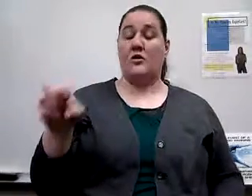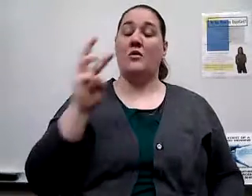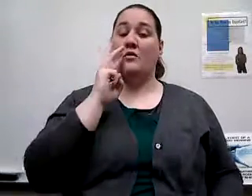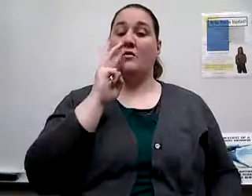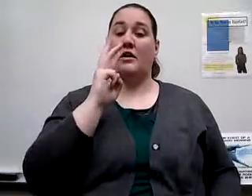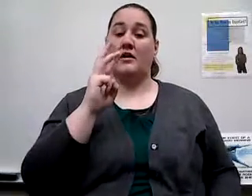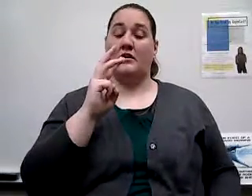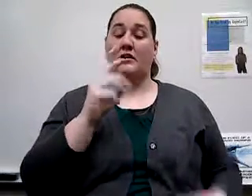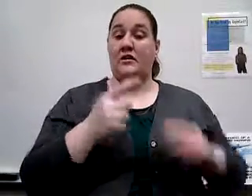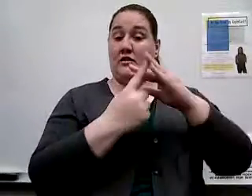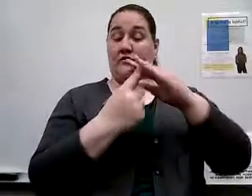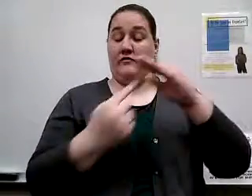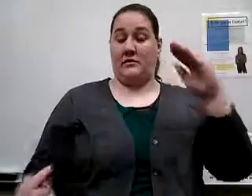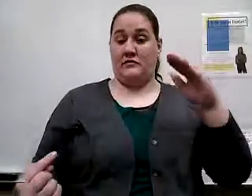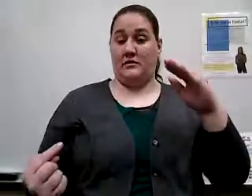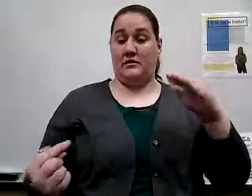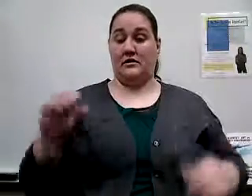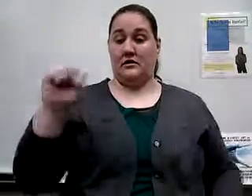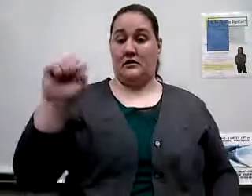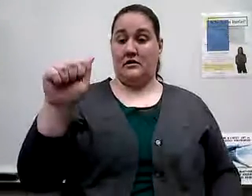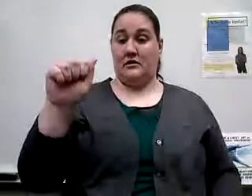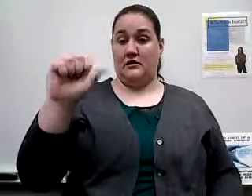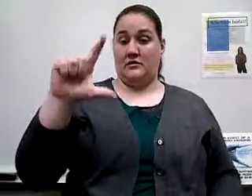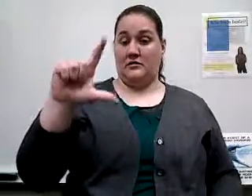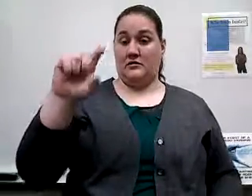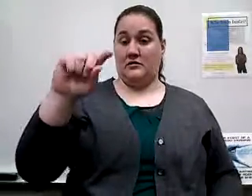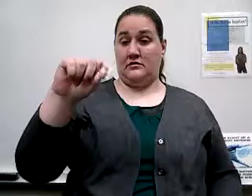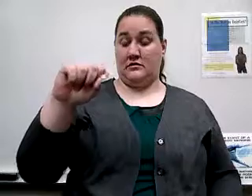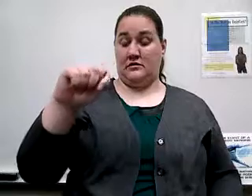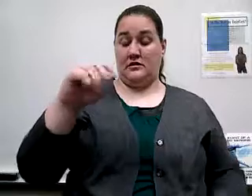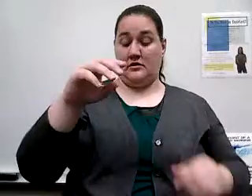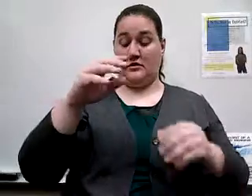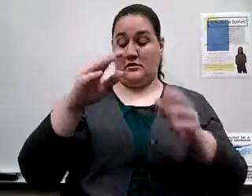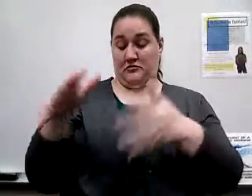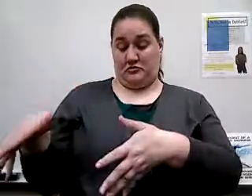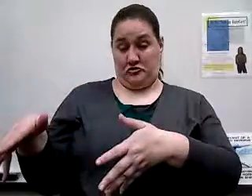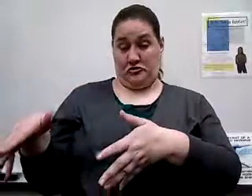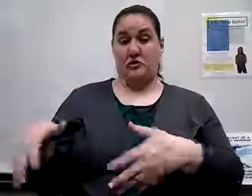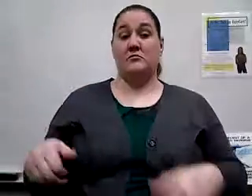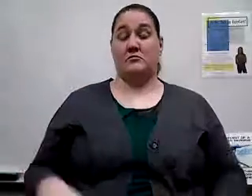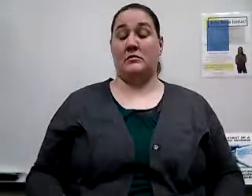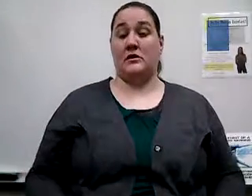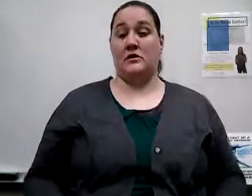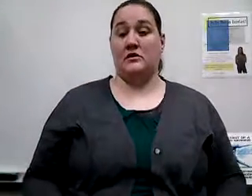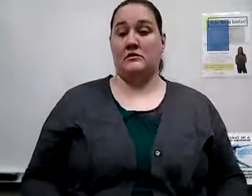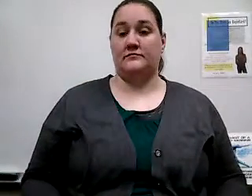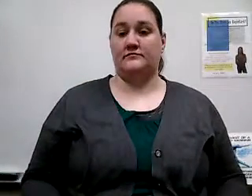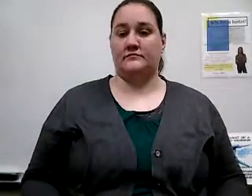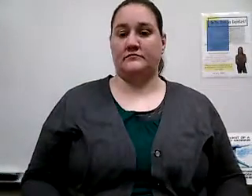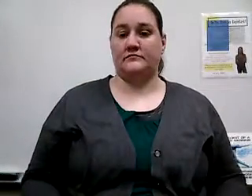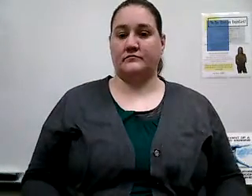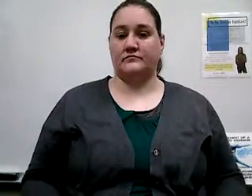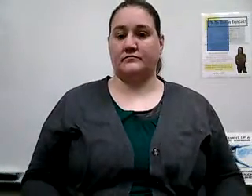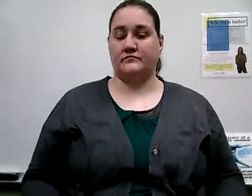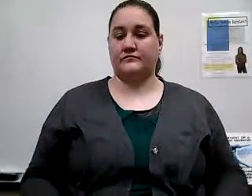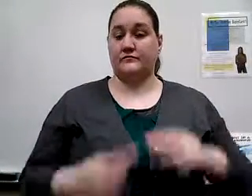Okay. Salt stays, the evaporation water rises to the top, runs down the side. You can collect that fresh water. Now, evaporation, this is